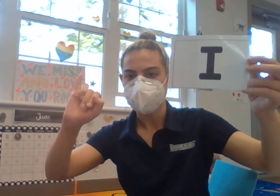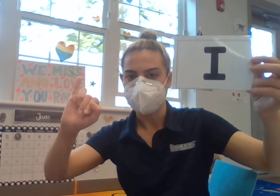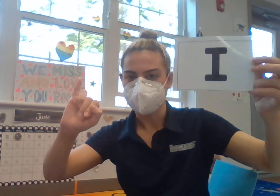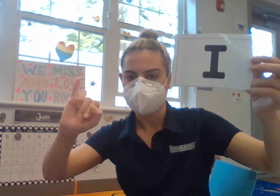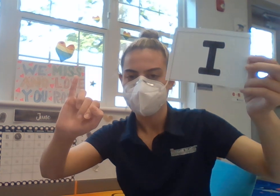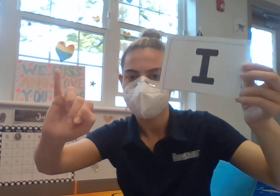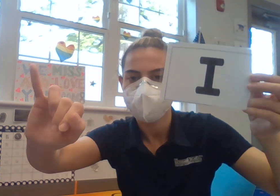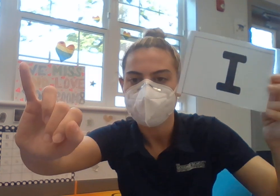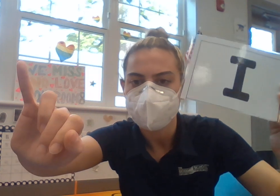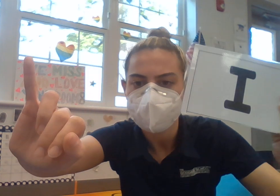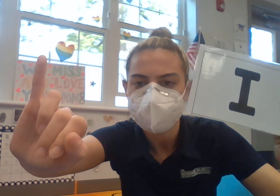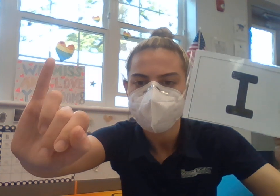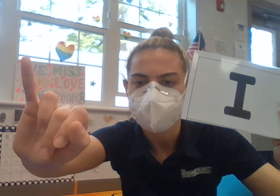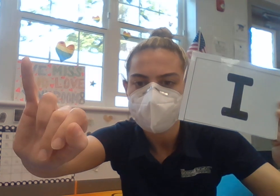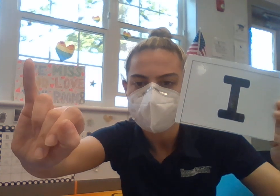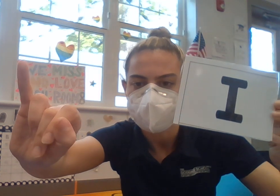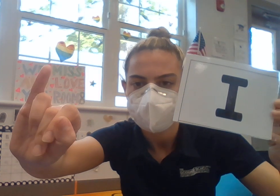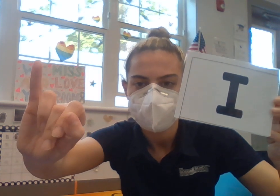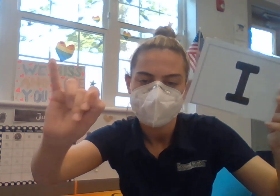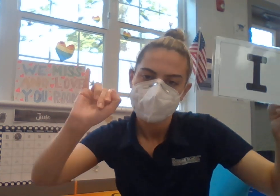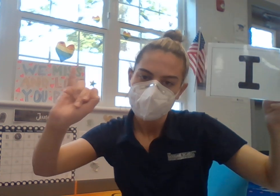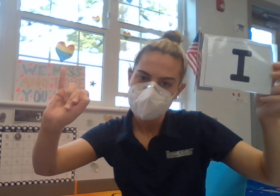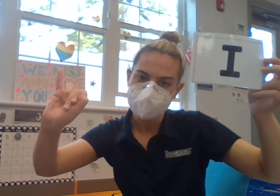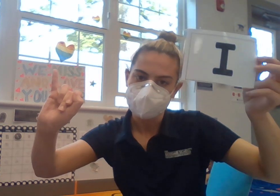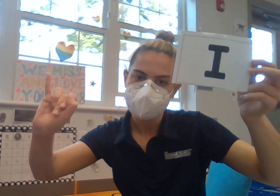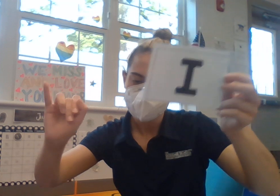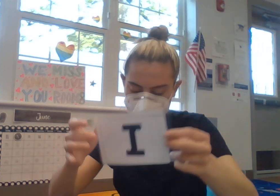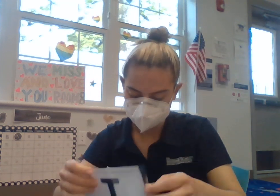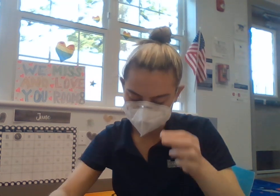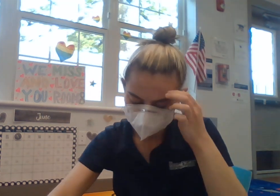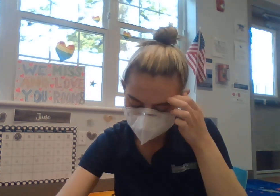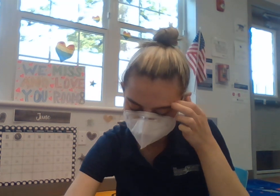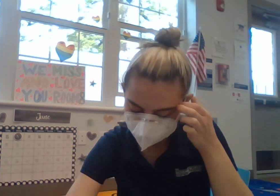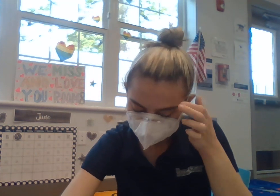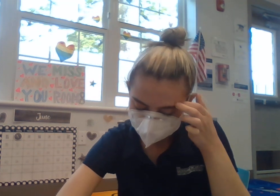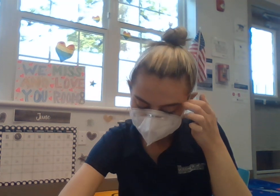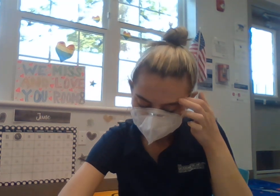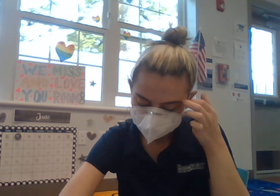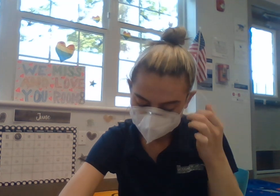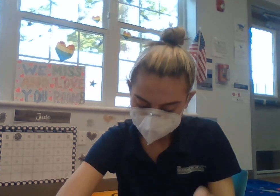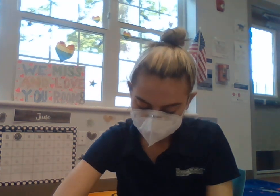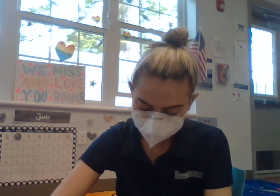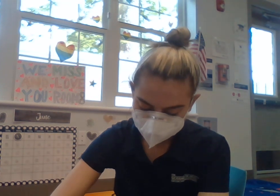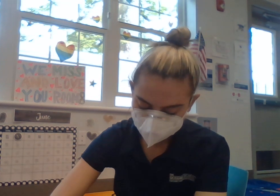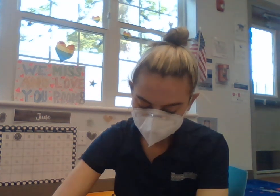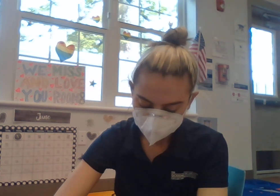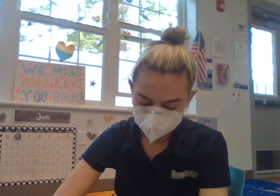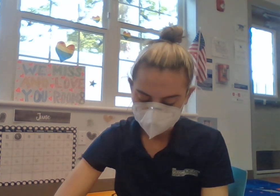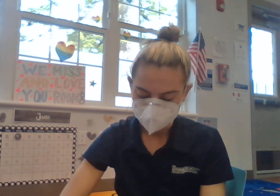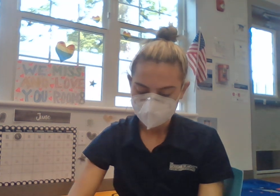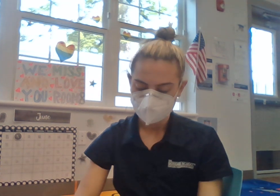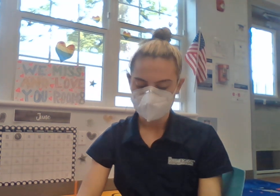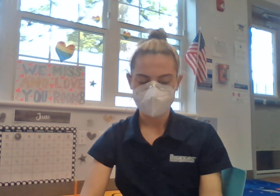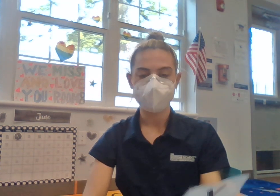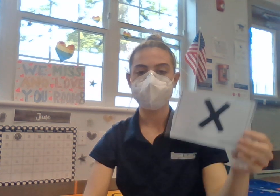1, 2, 3. I. I is your pinky. I. Just like this. The next one we can do